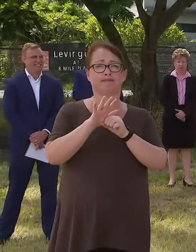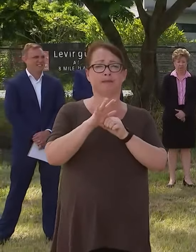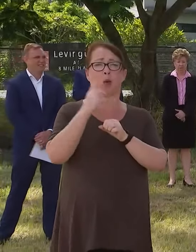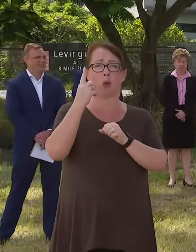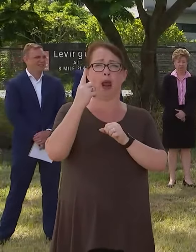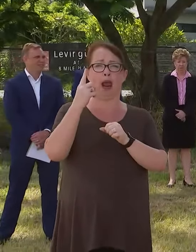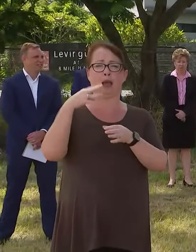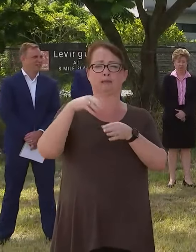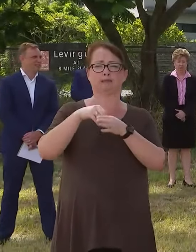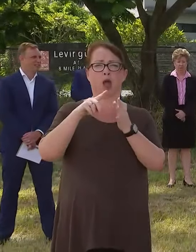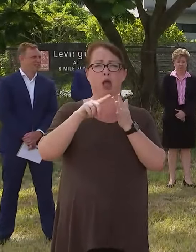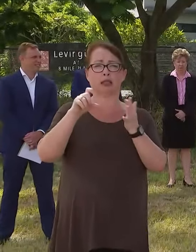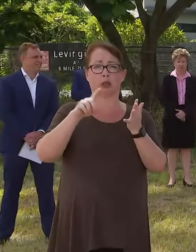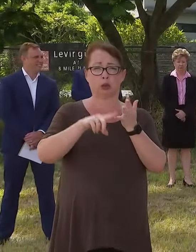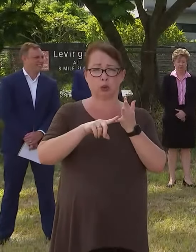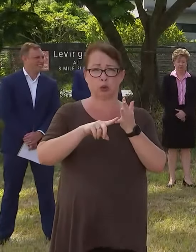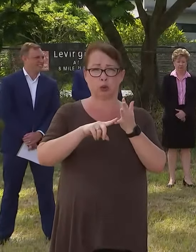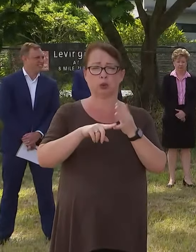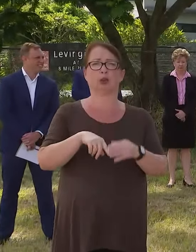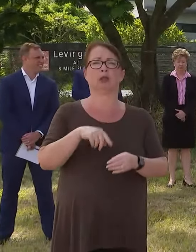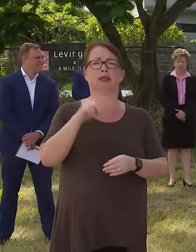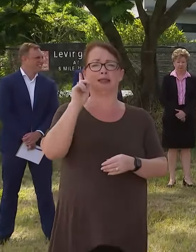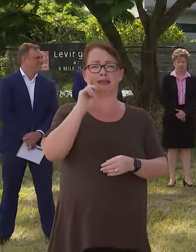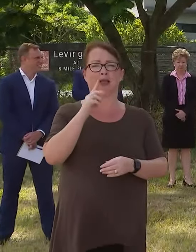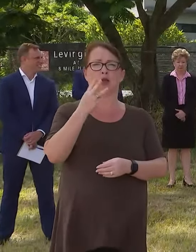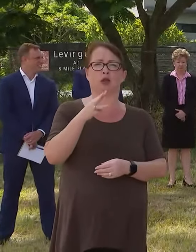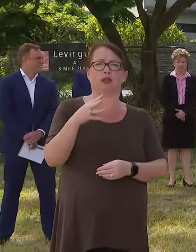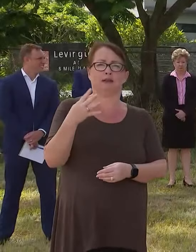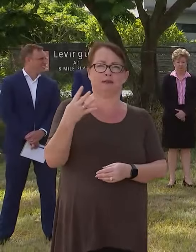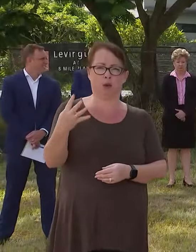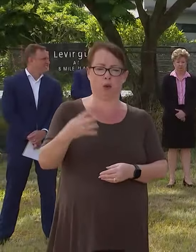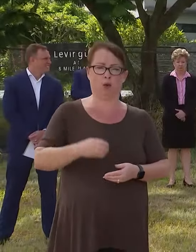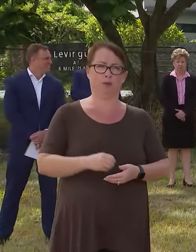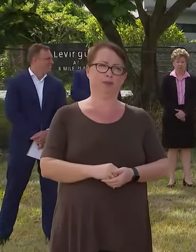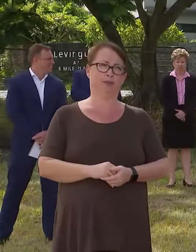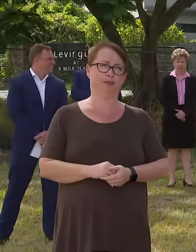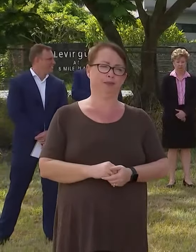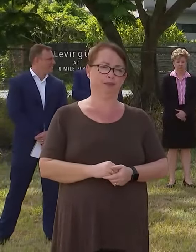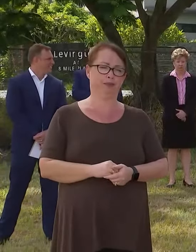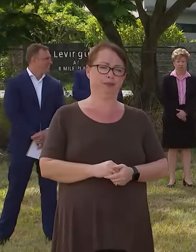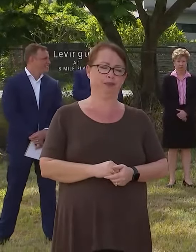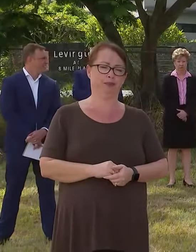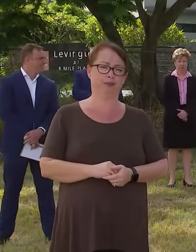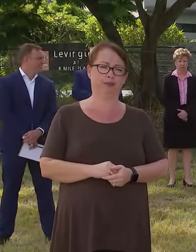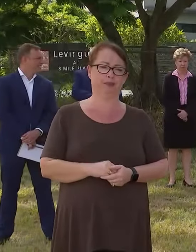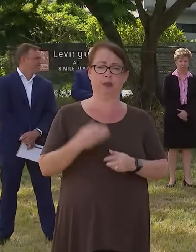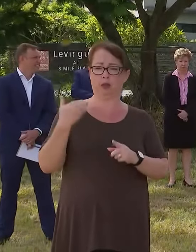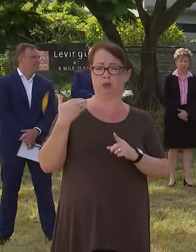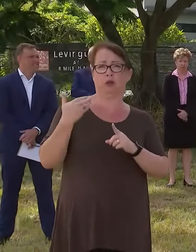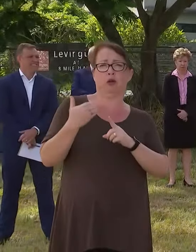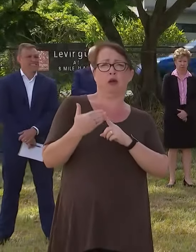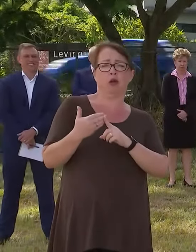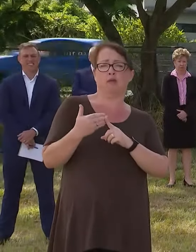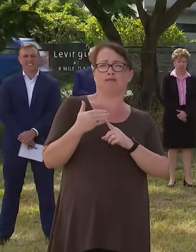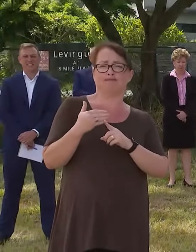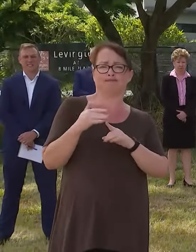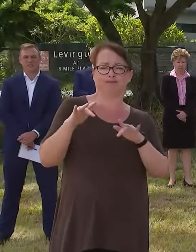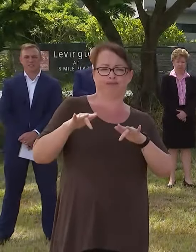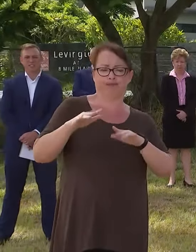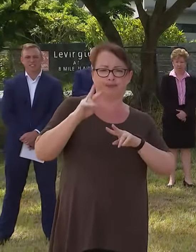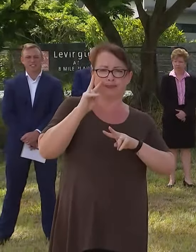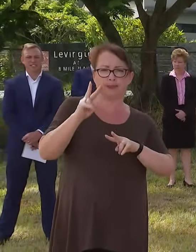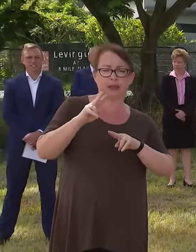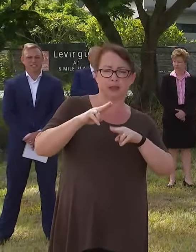one in ICU, and there were 34 yesterday. So far, we have not seen any increase in cases